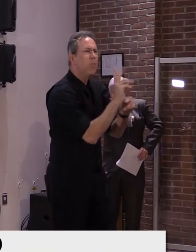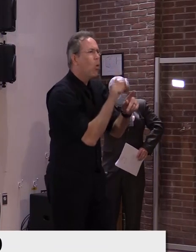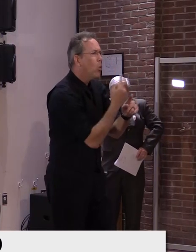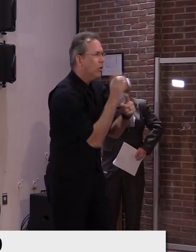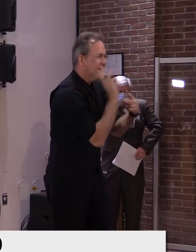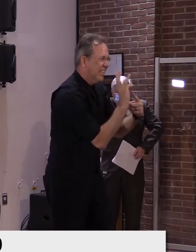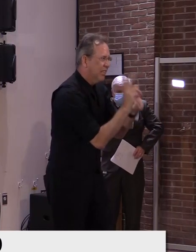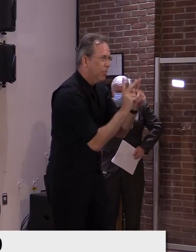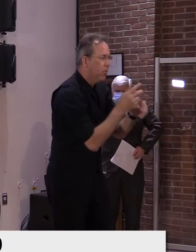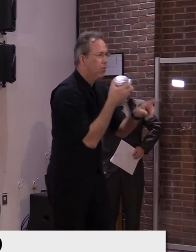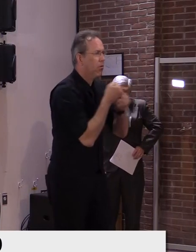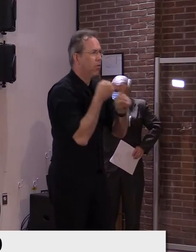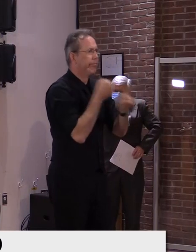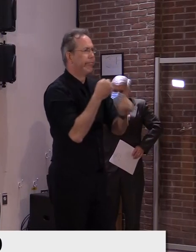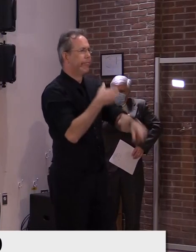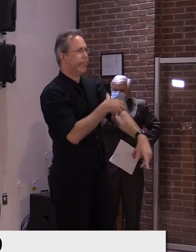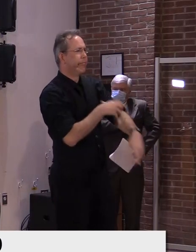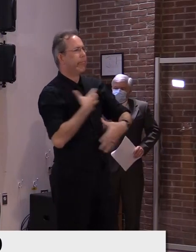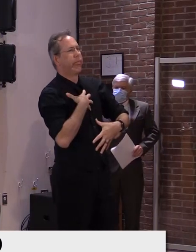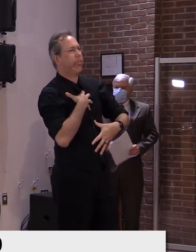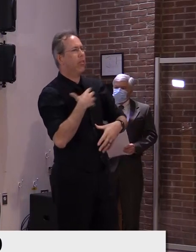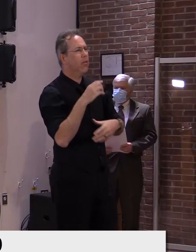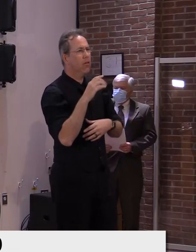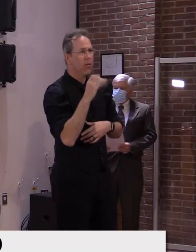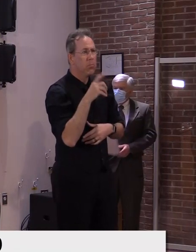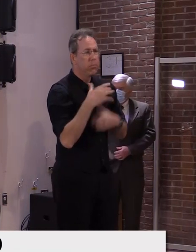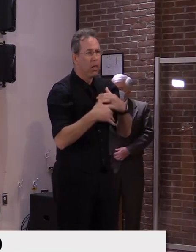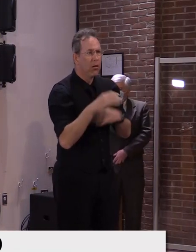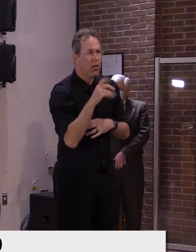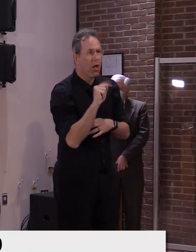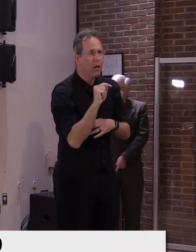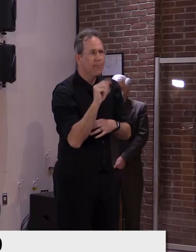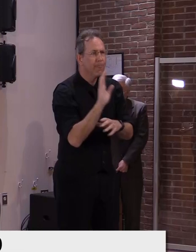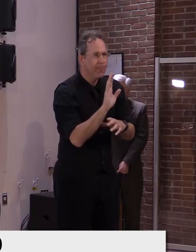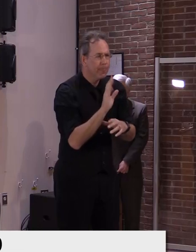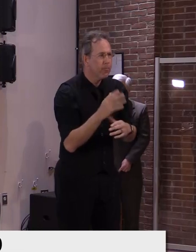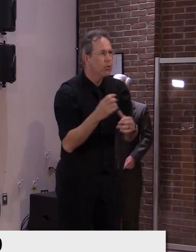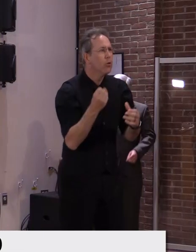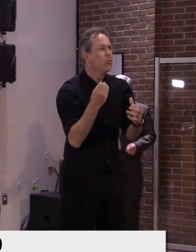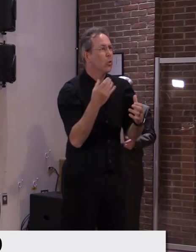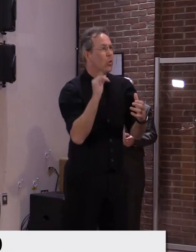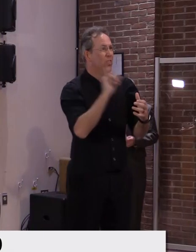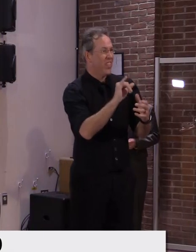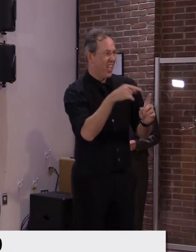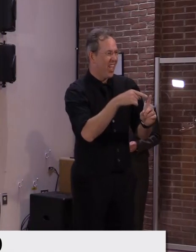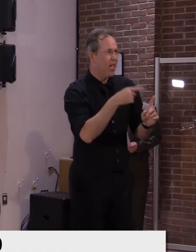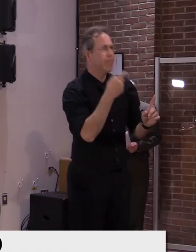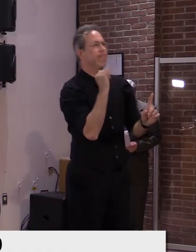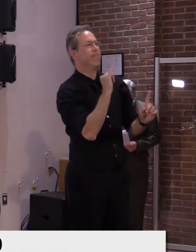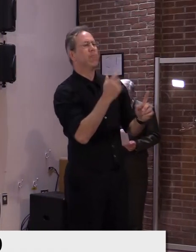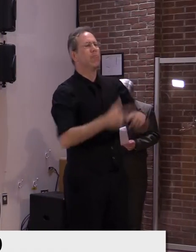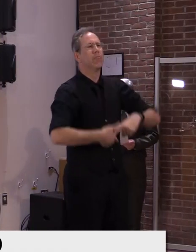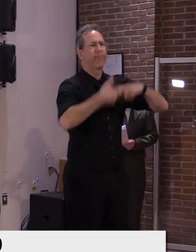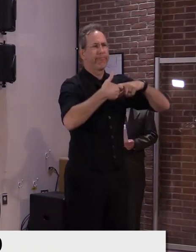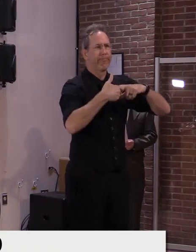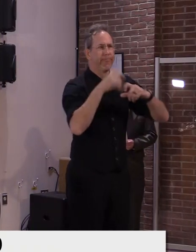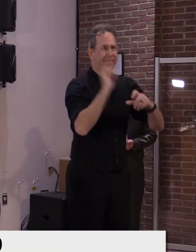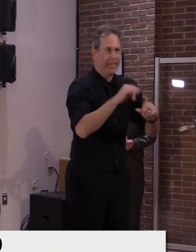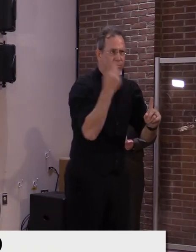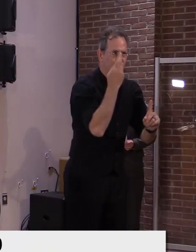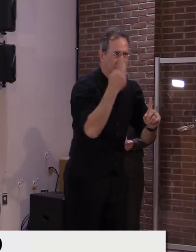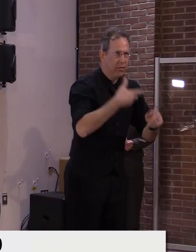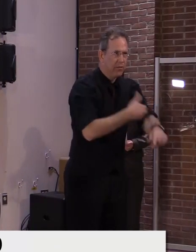Again, to reiterate, this pause was done, as they say, out of an abundance